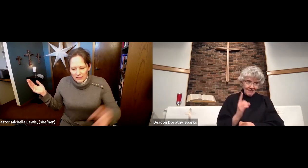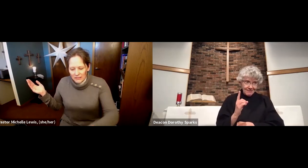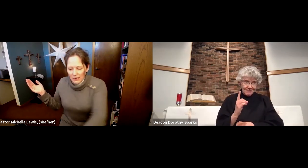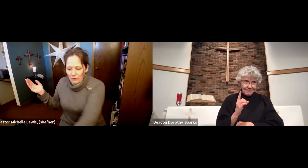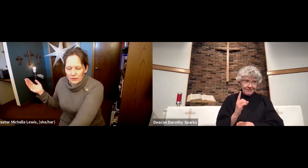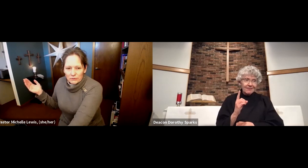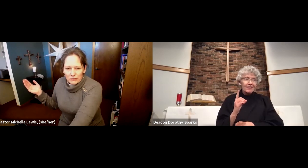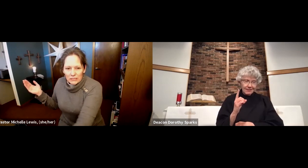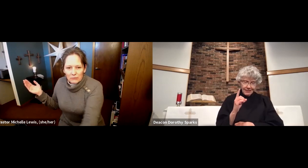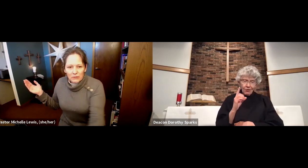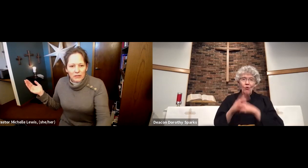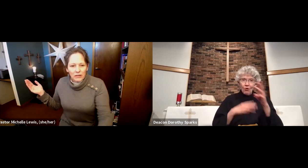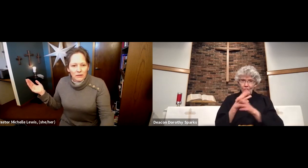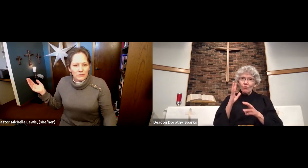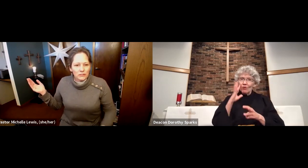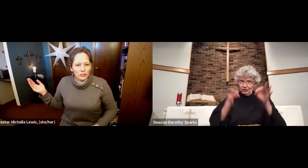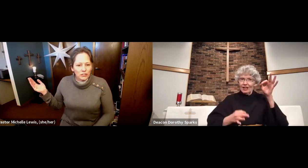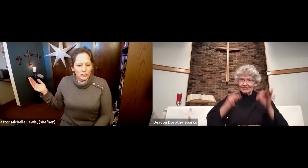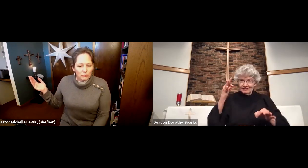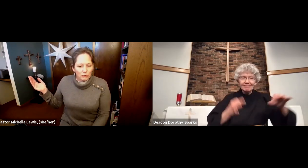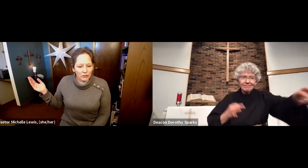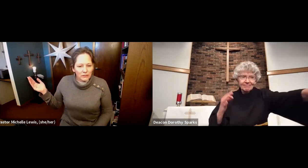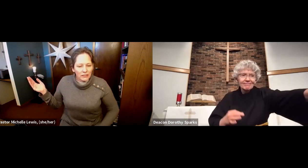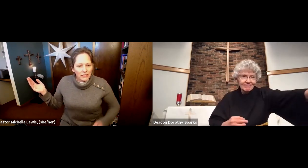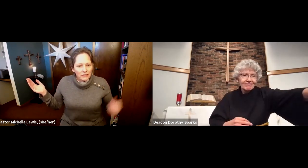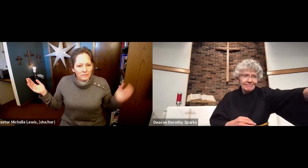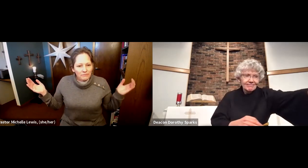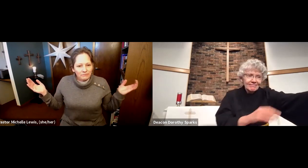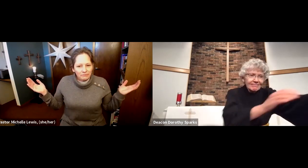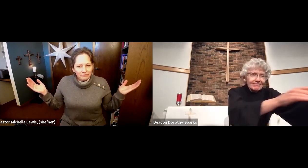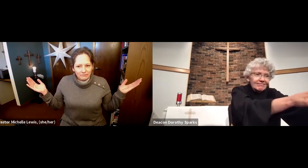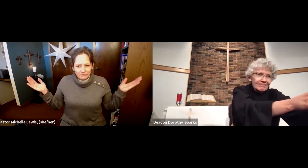In the day when the Redeemer comes to judge the world,